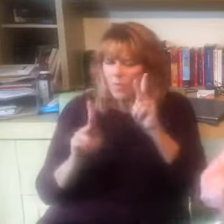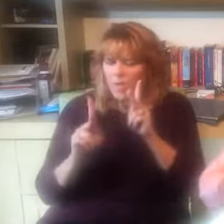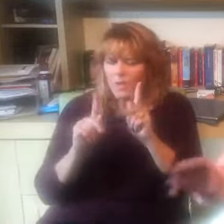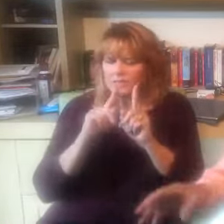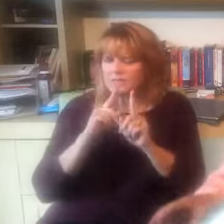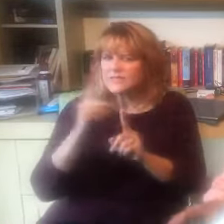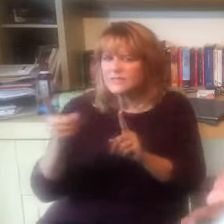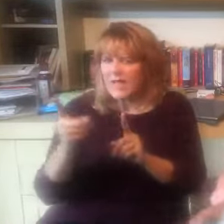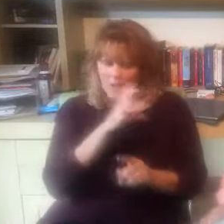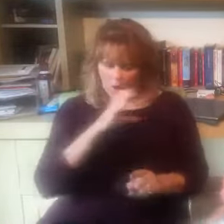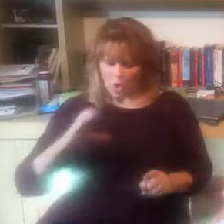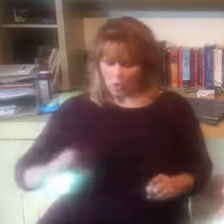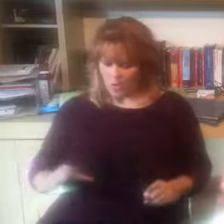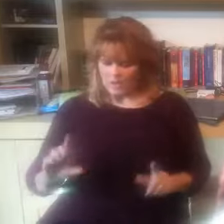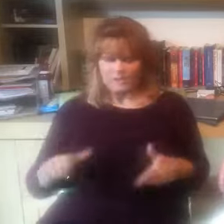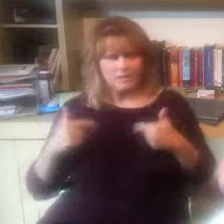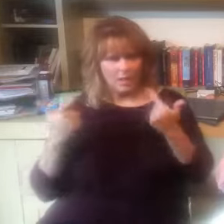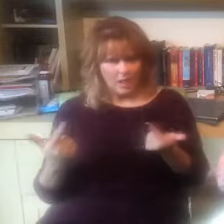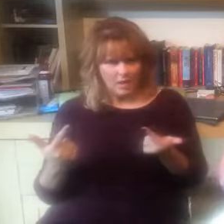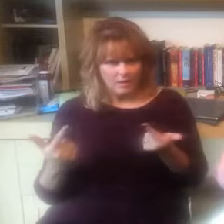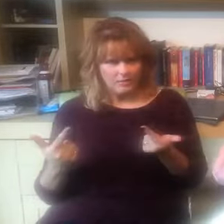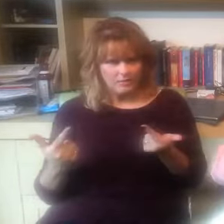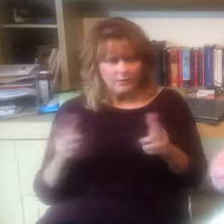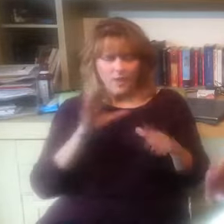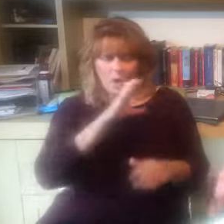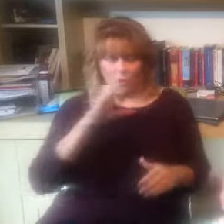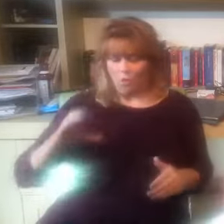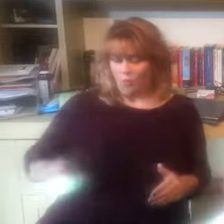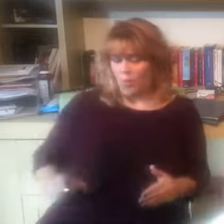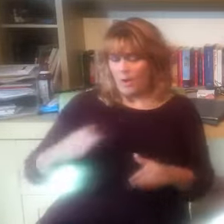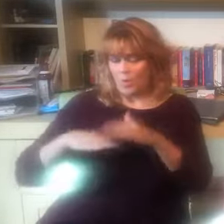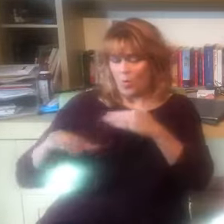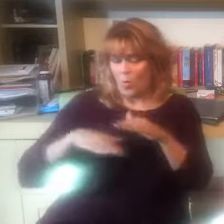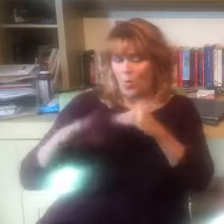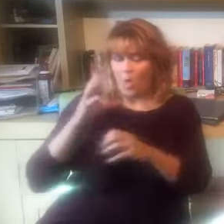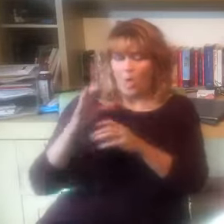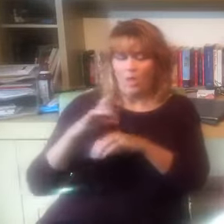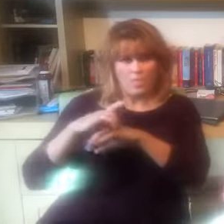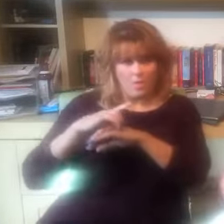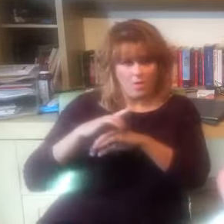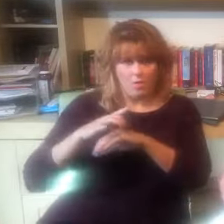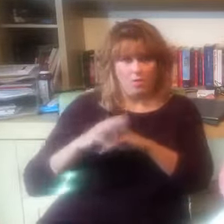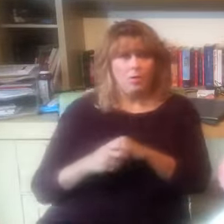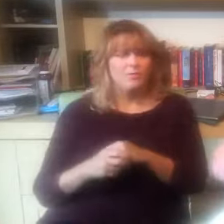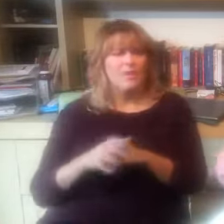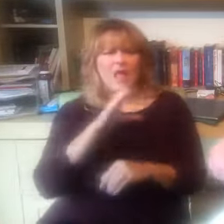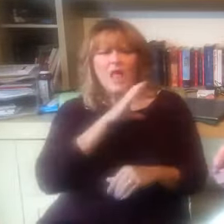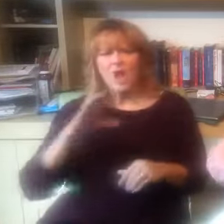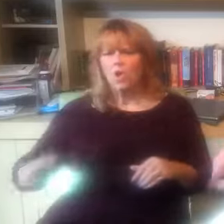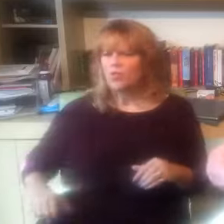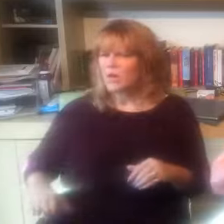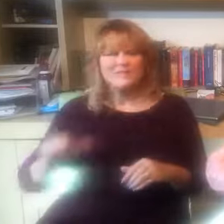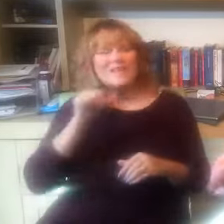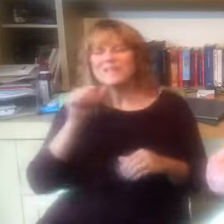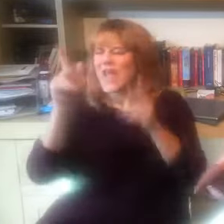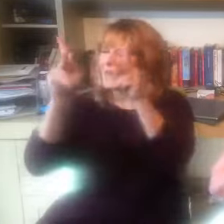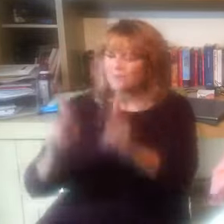when Christ was alive or when Christ walked the earth and different things like that, Christ is not a